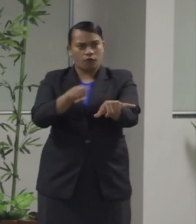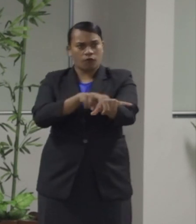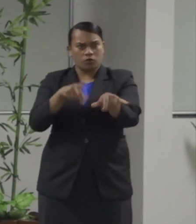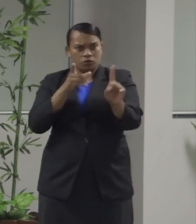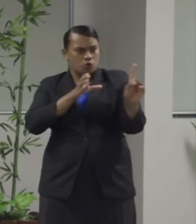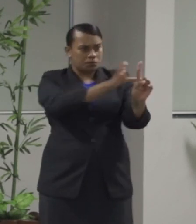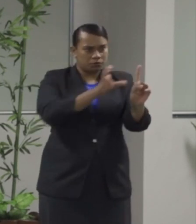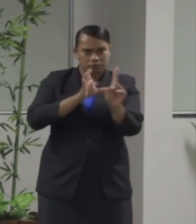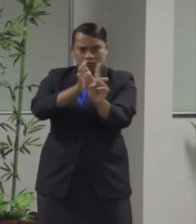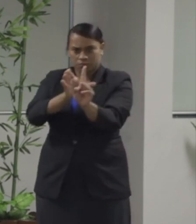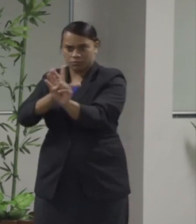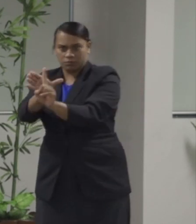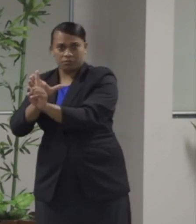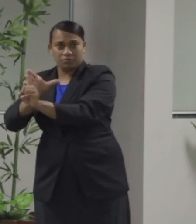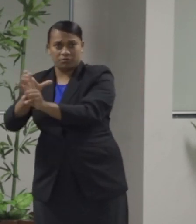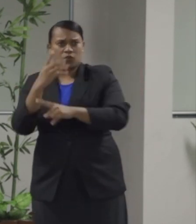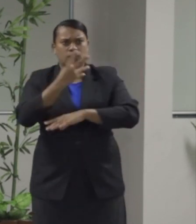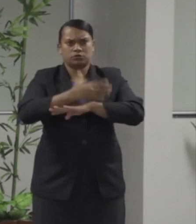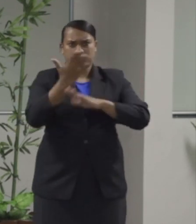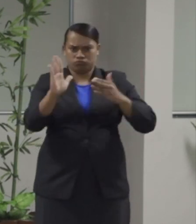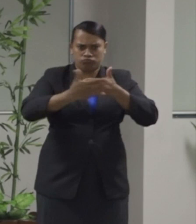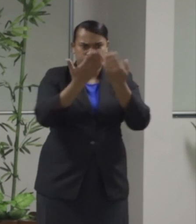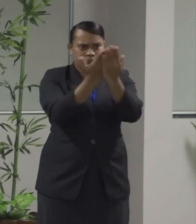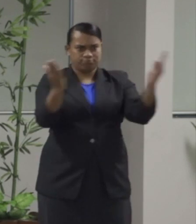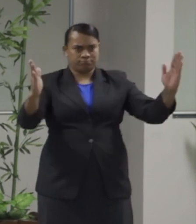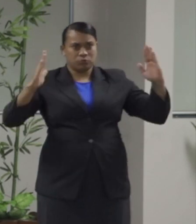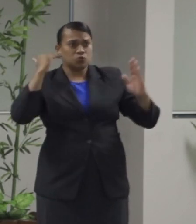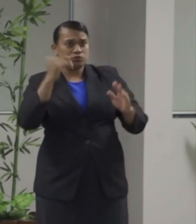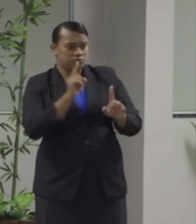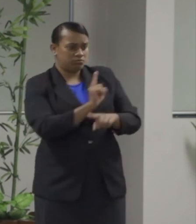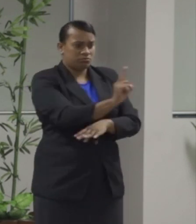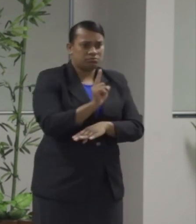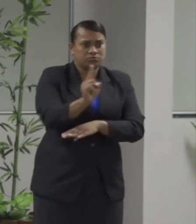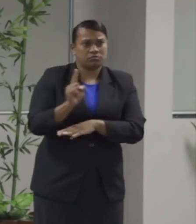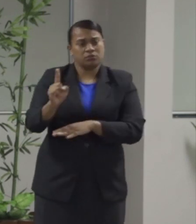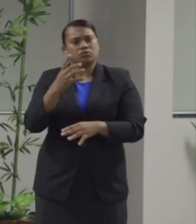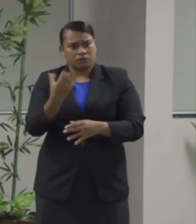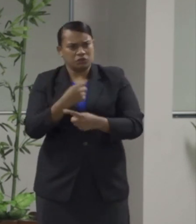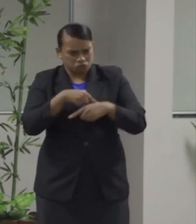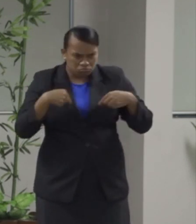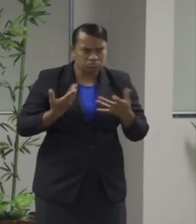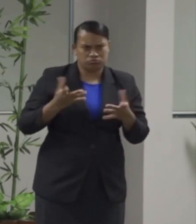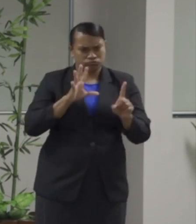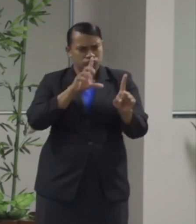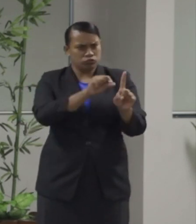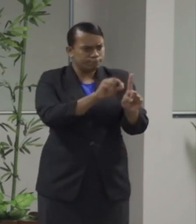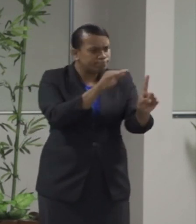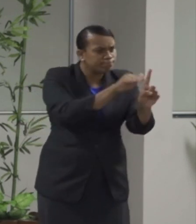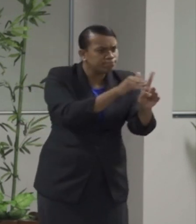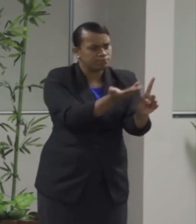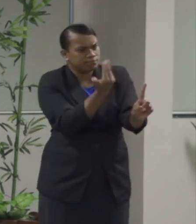and monitored. We have been relentlessly tracking down contacts, monitoring